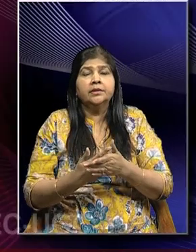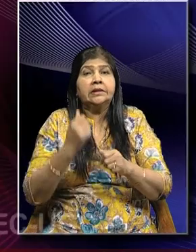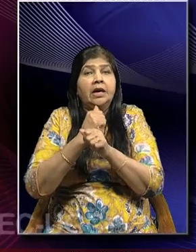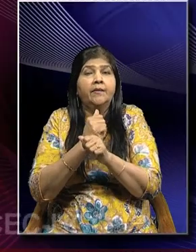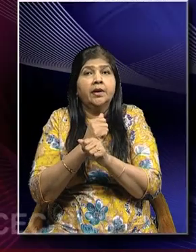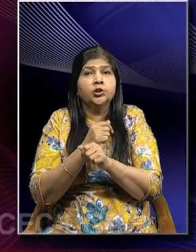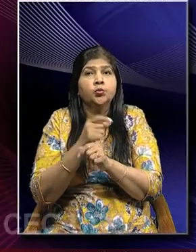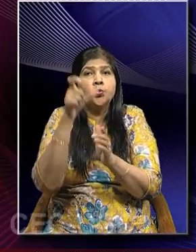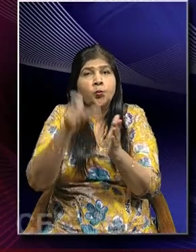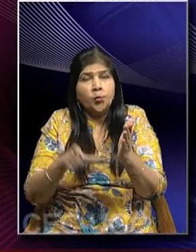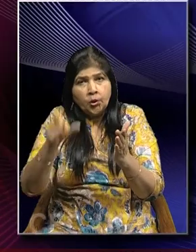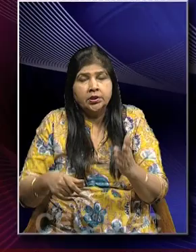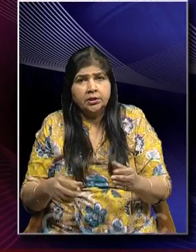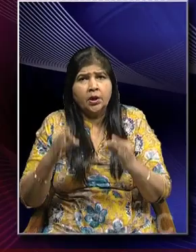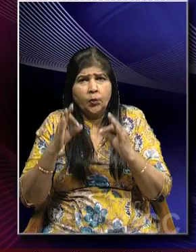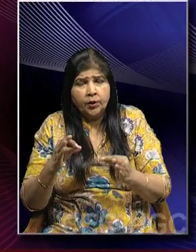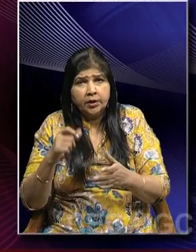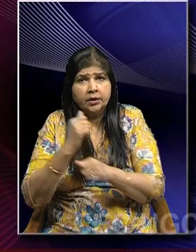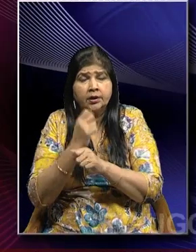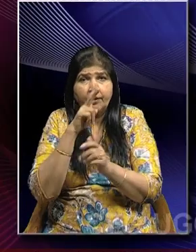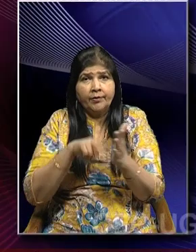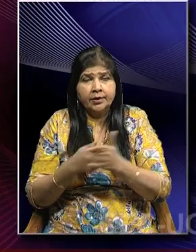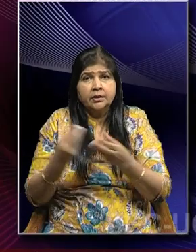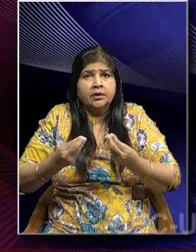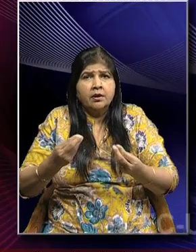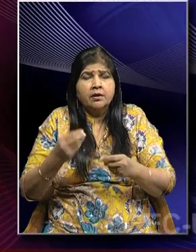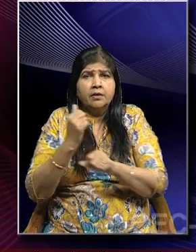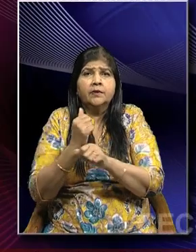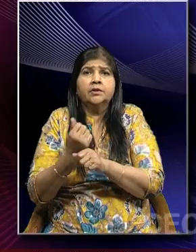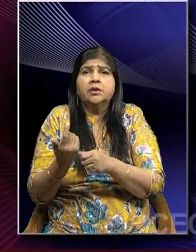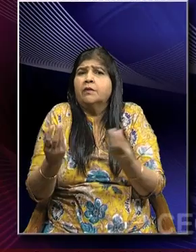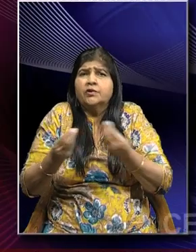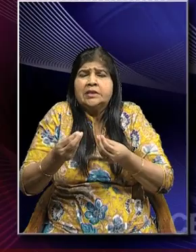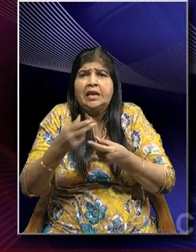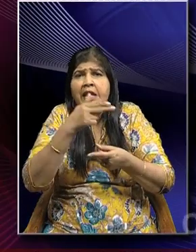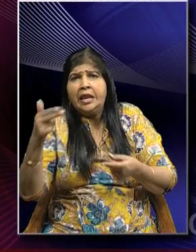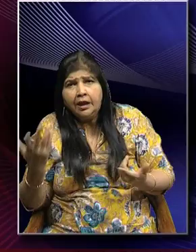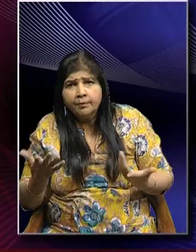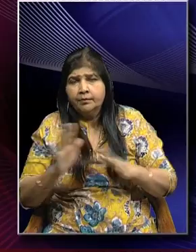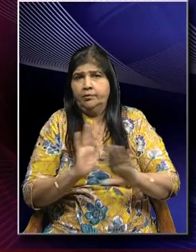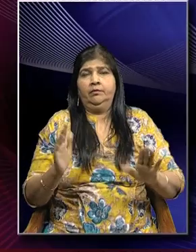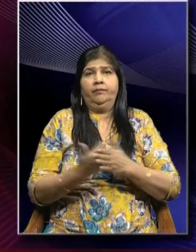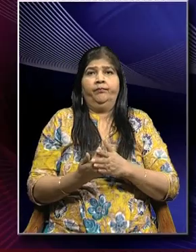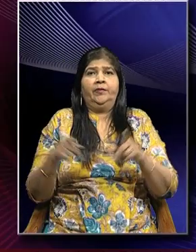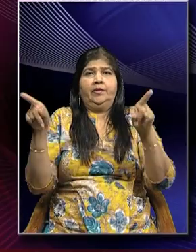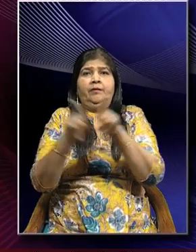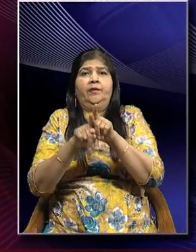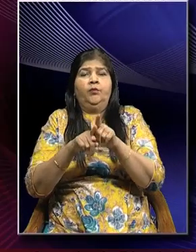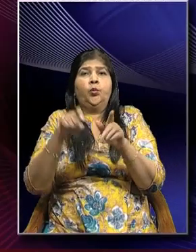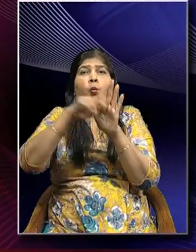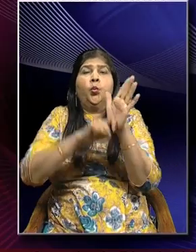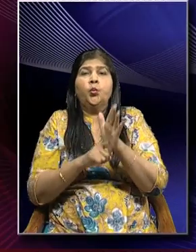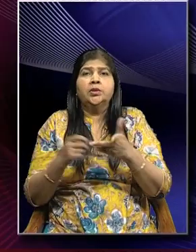policy, whether it is a good governance or it is governance only for the sake of complying with the rules